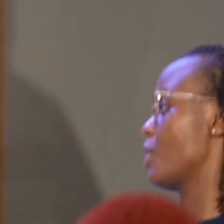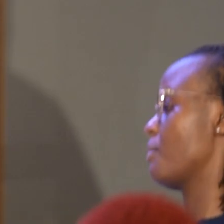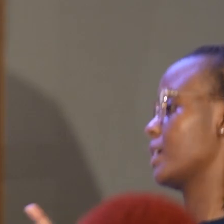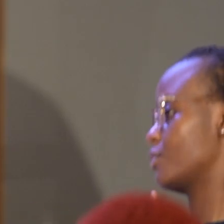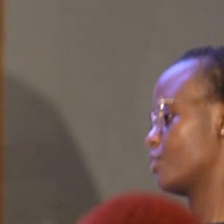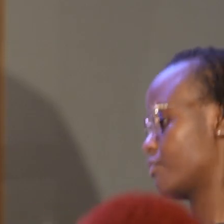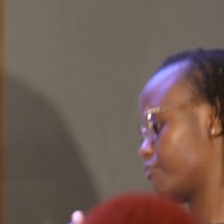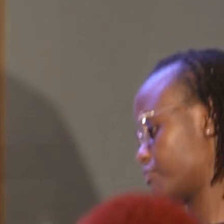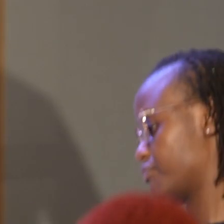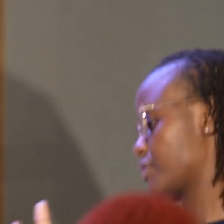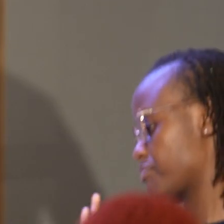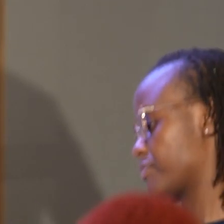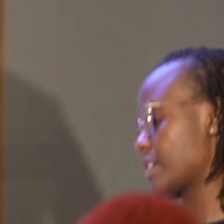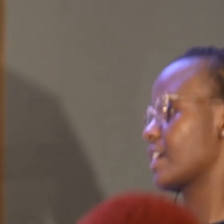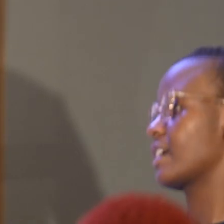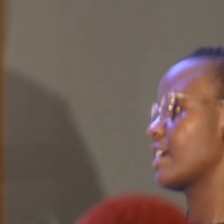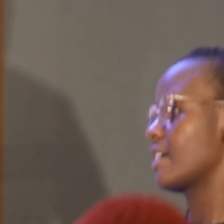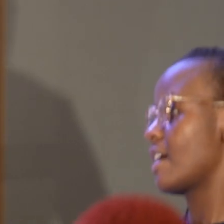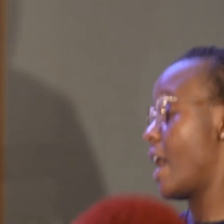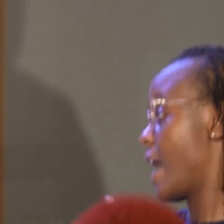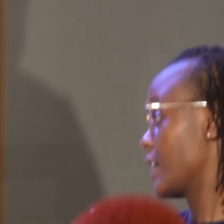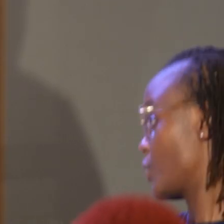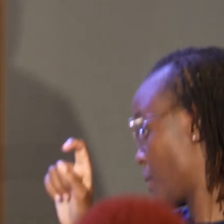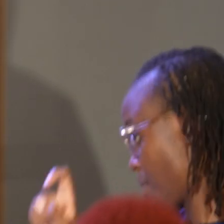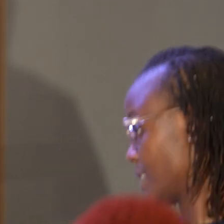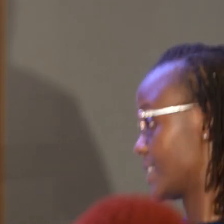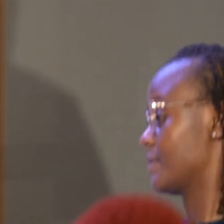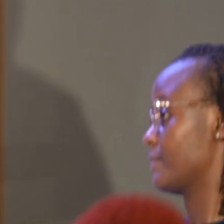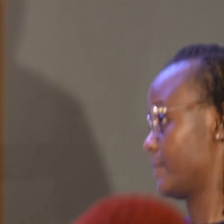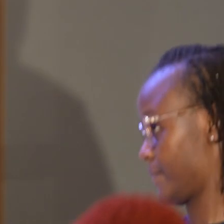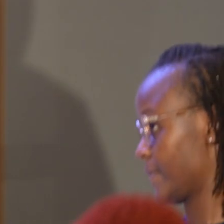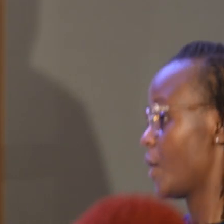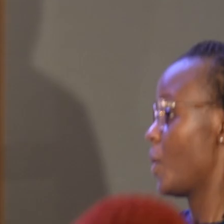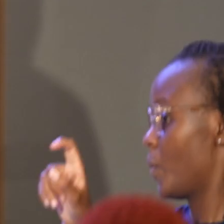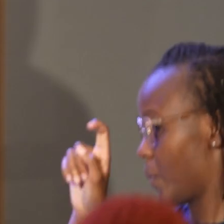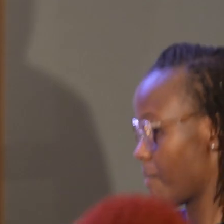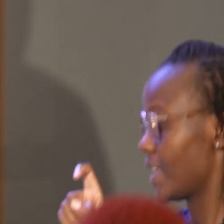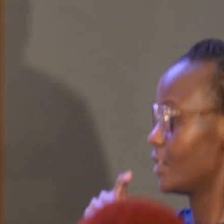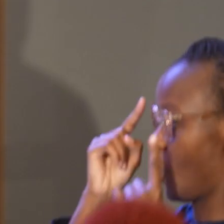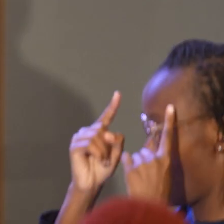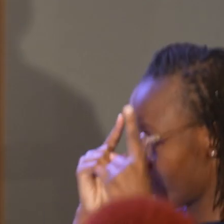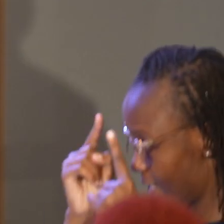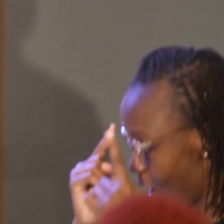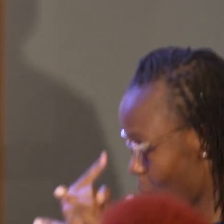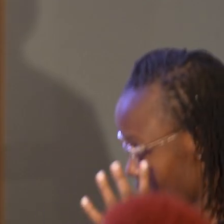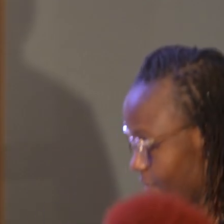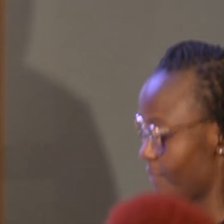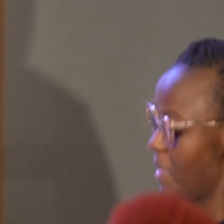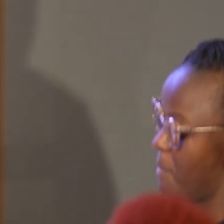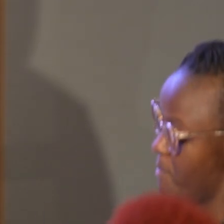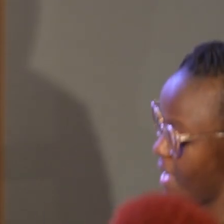right direction. There are some things that we need to have in mind. So my work as a legal advisor